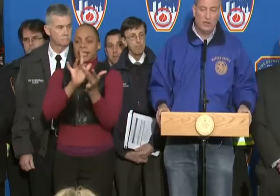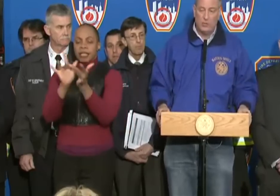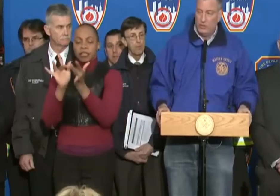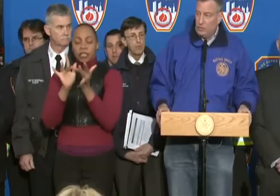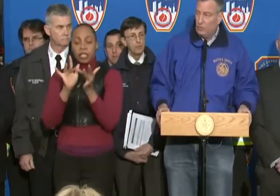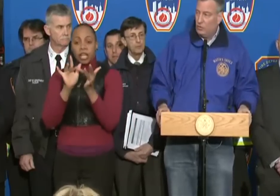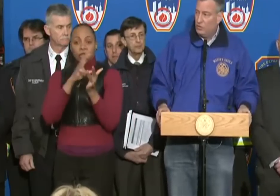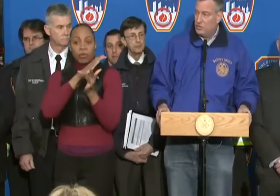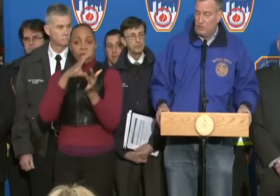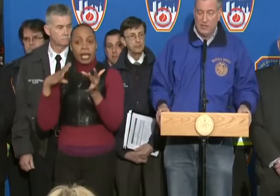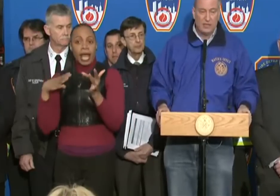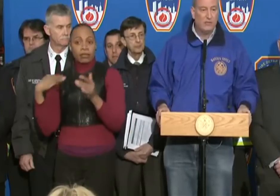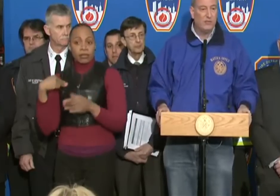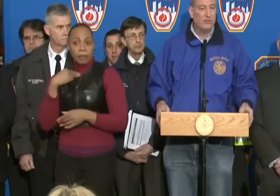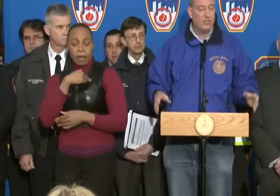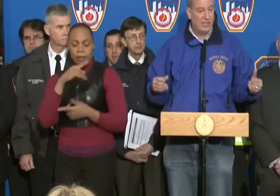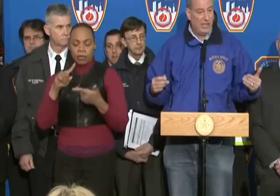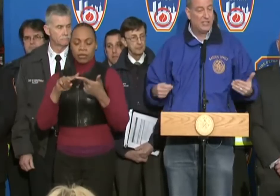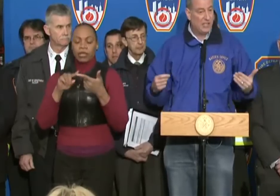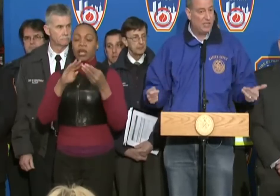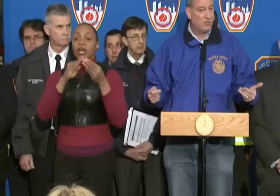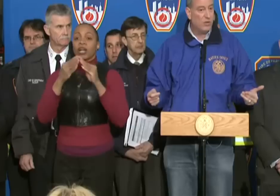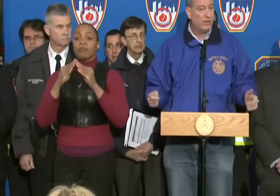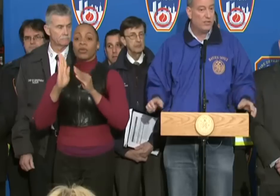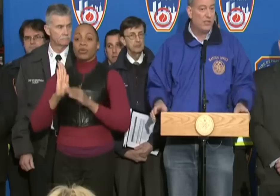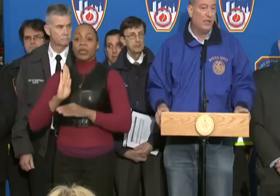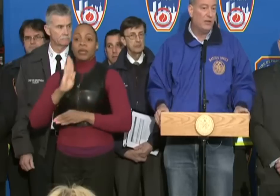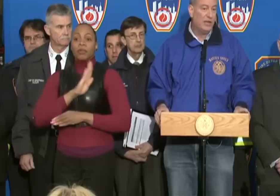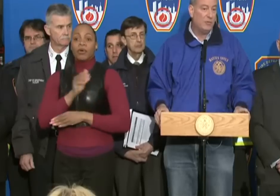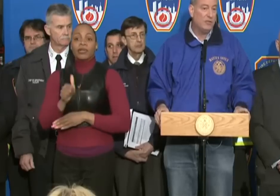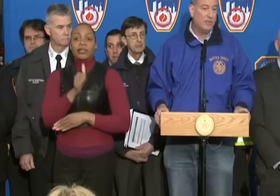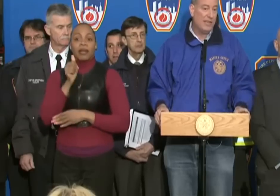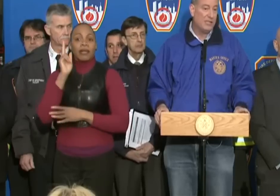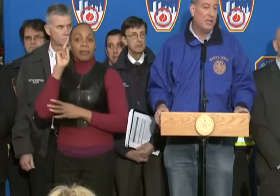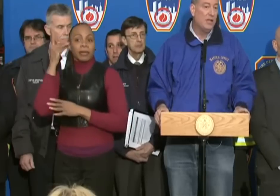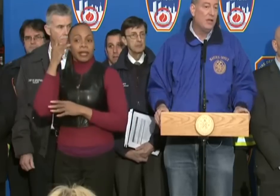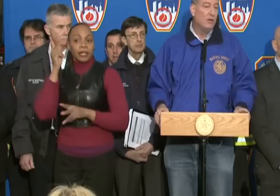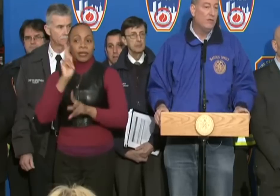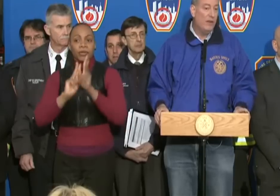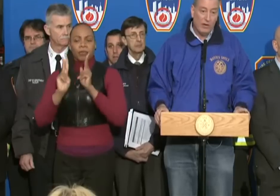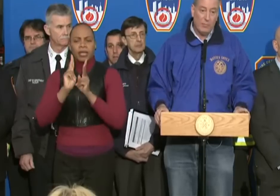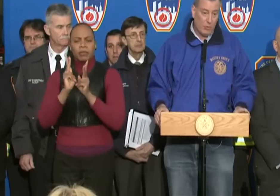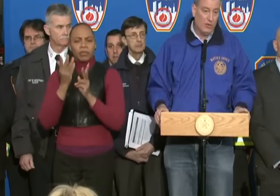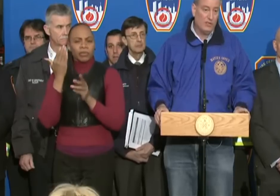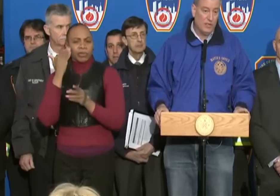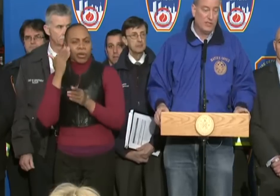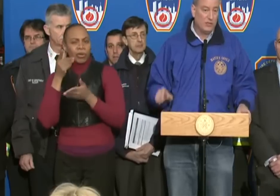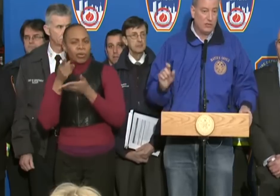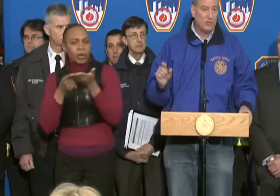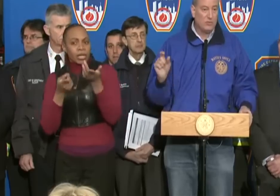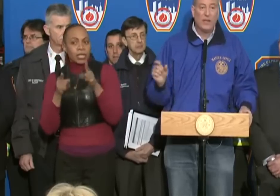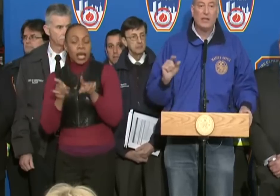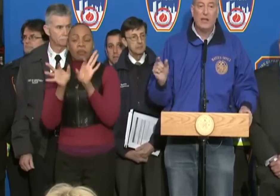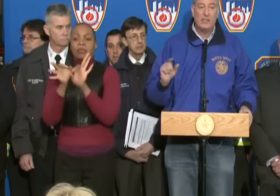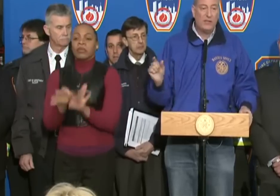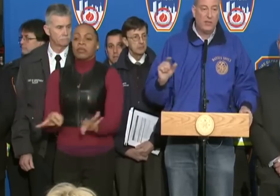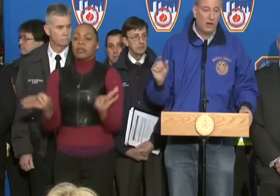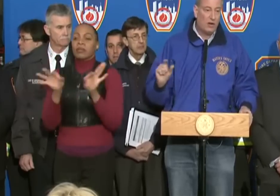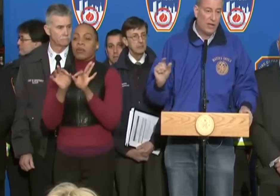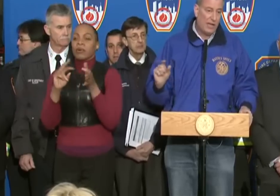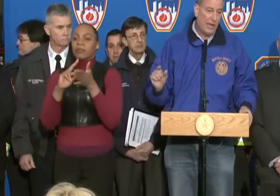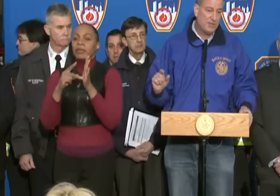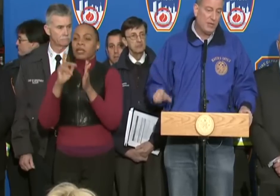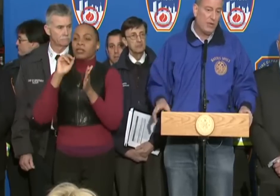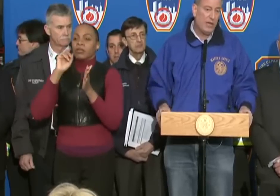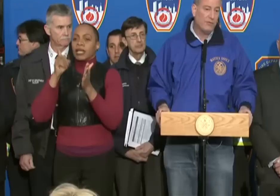members, community boards, other elected officials to get a sense of what they're seeing in their neighborhoods. And that's very important to us in terms of recognizing if there